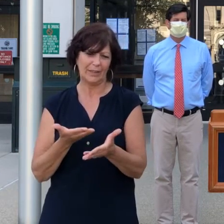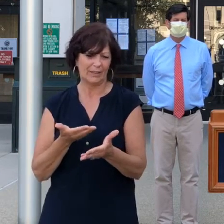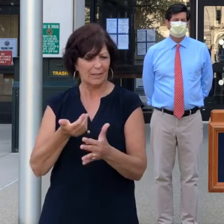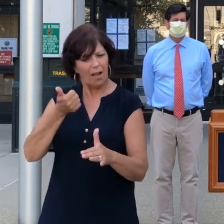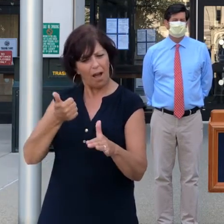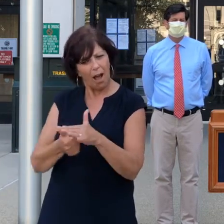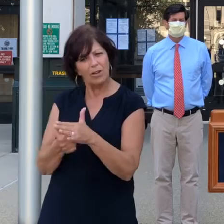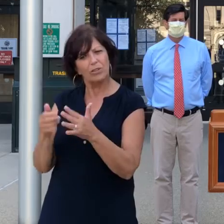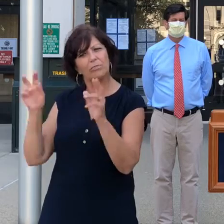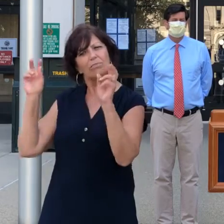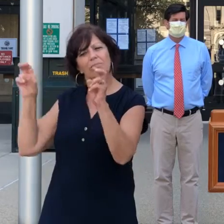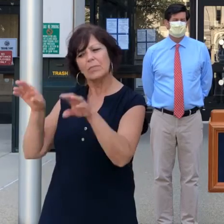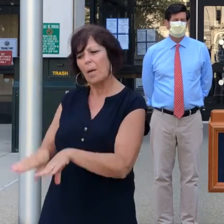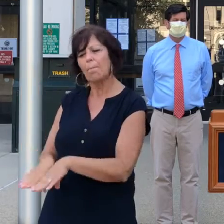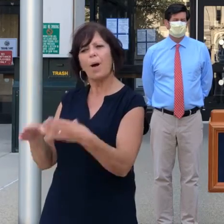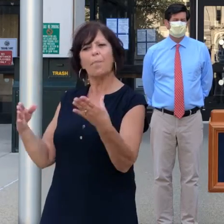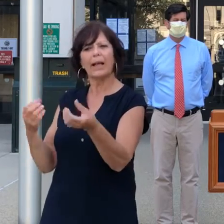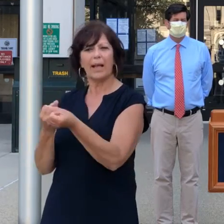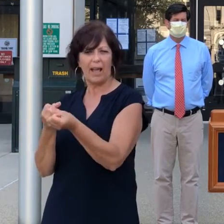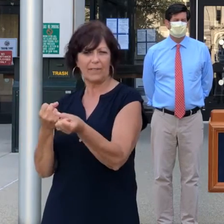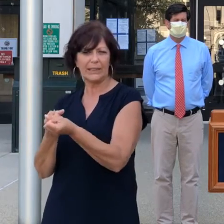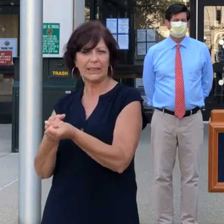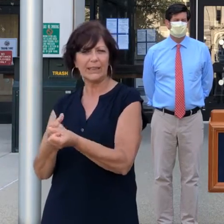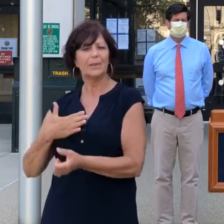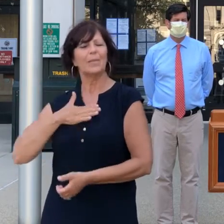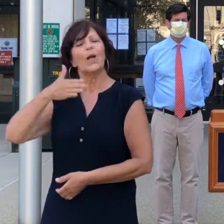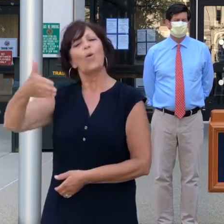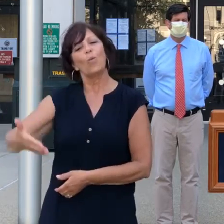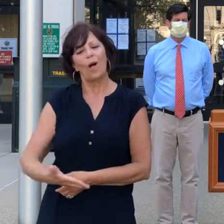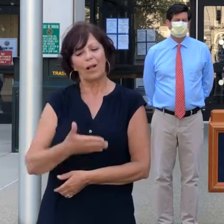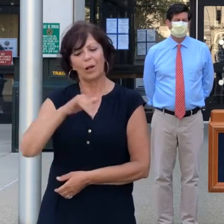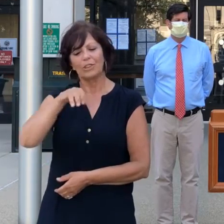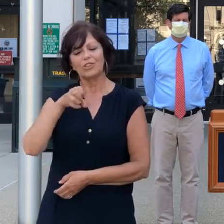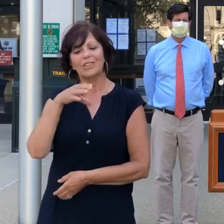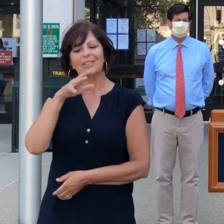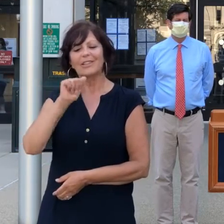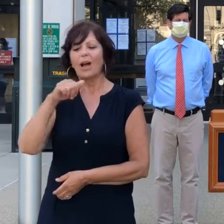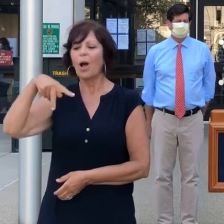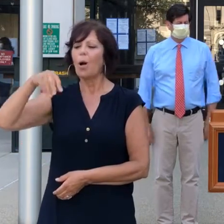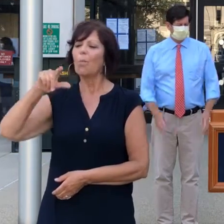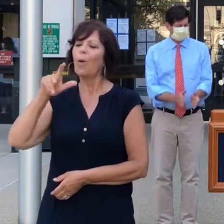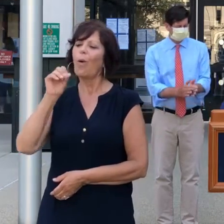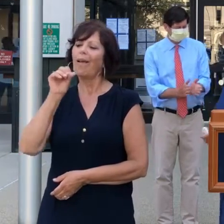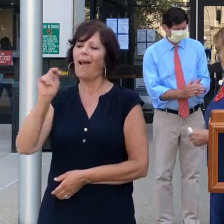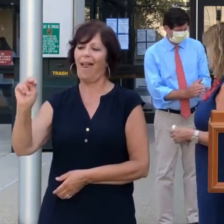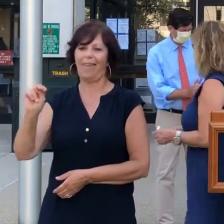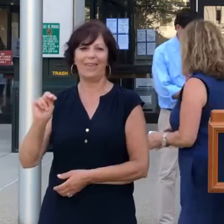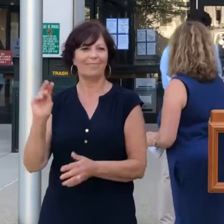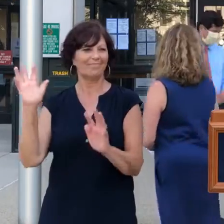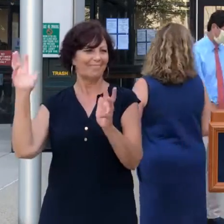of public advocacy. So please welcome to the podium Jessica Polian.